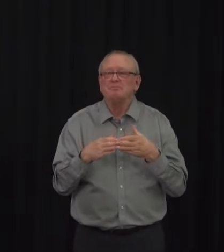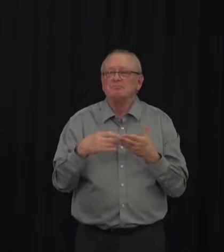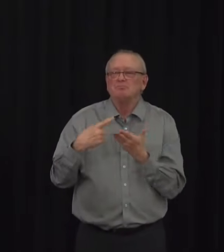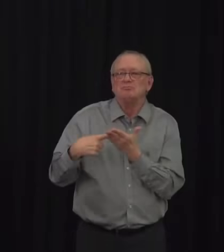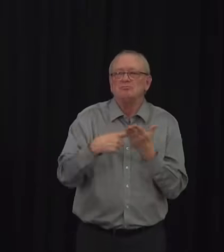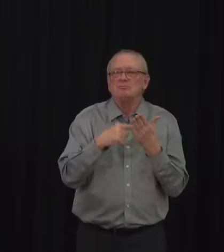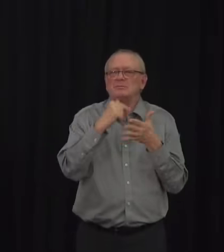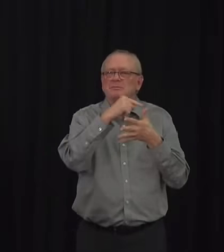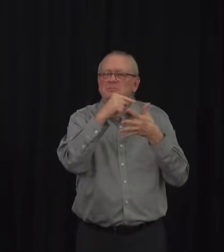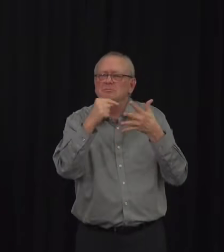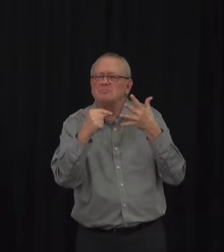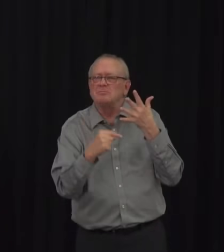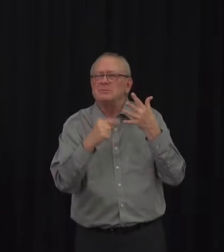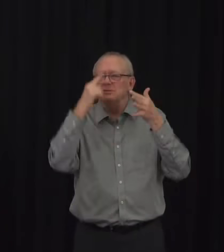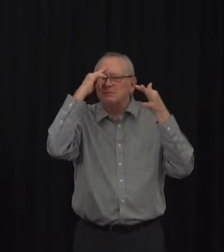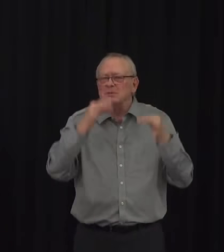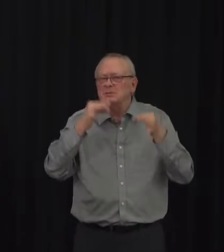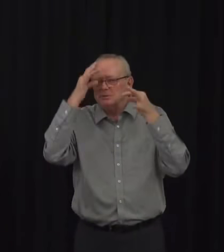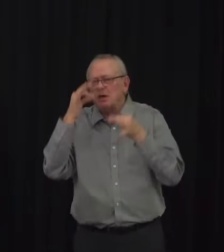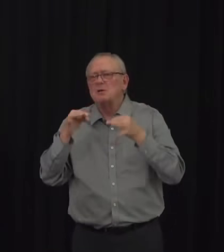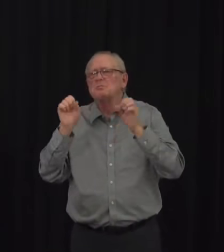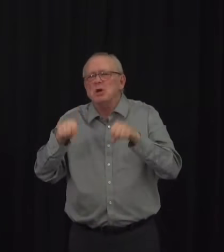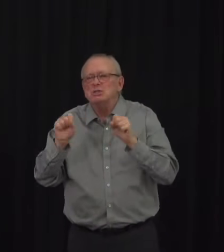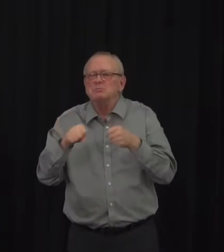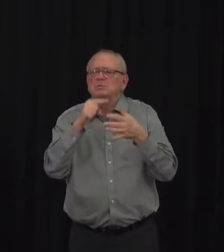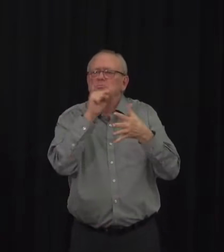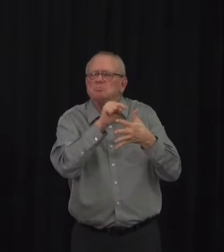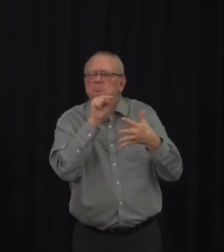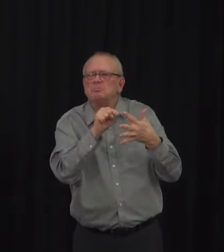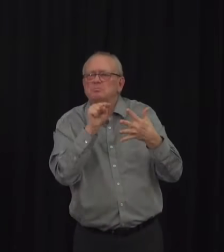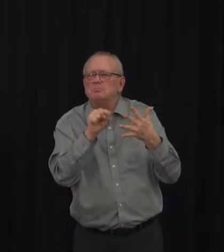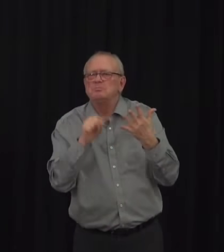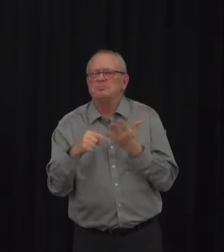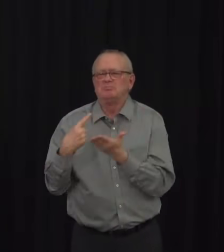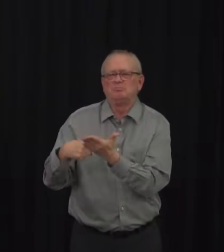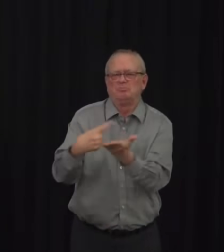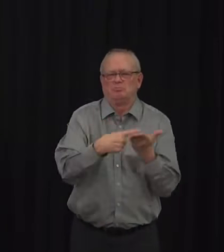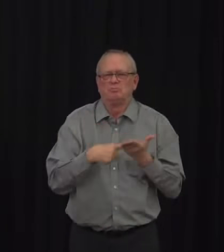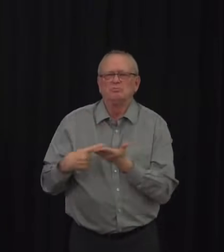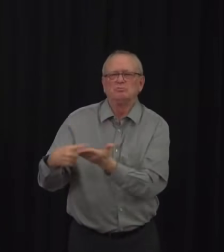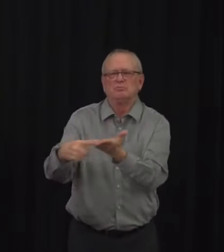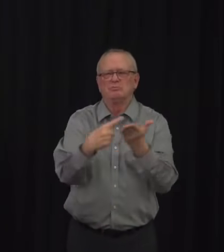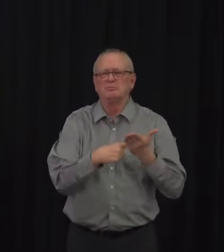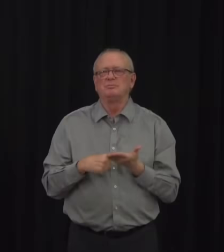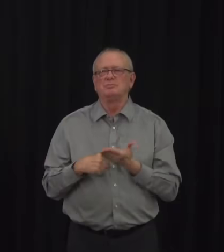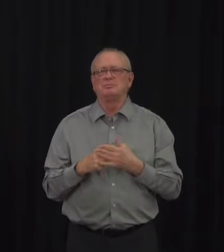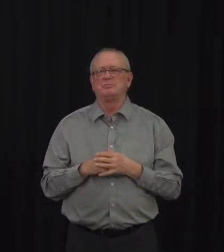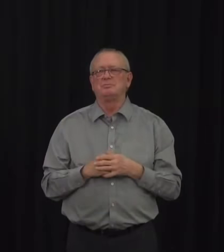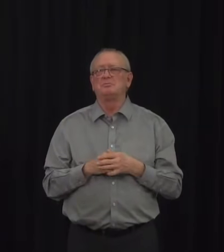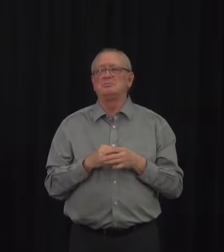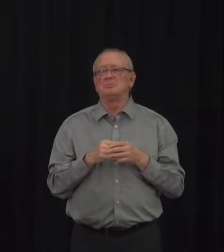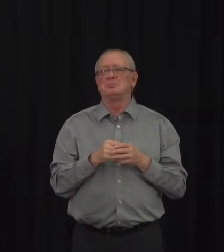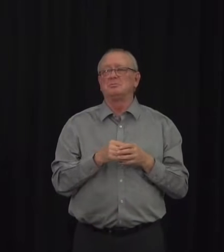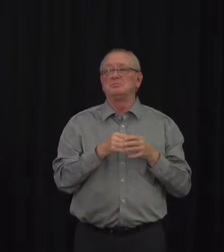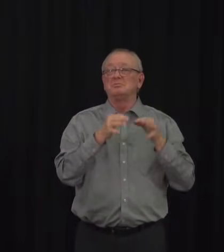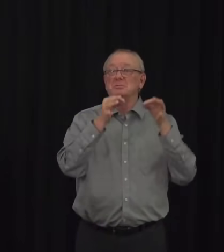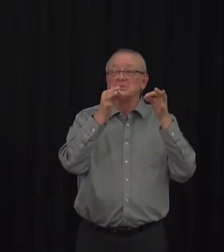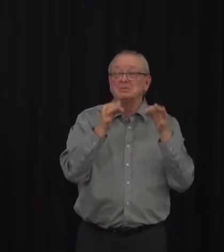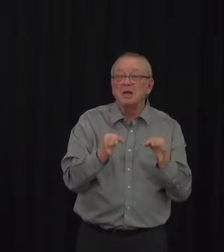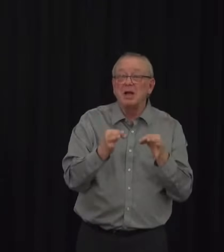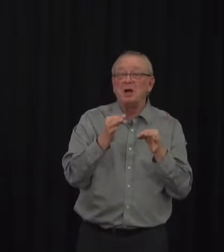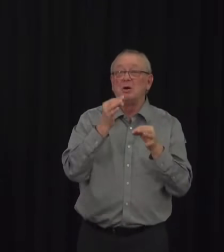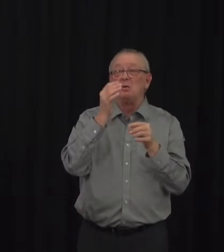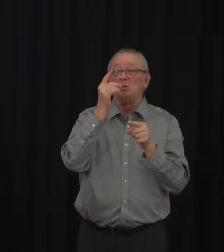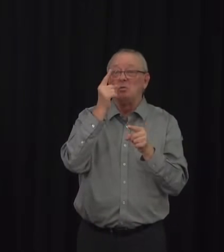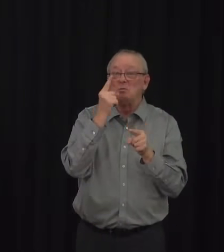the discussion about which measures would be deemed appropriate has not yet happened. So again, right now we're in that preparation